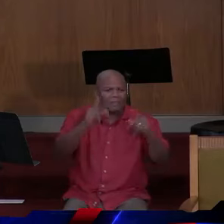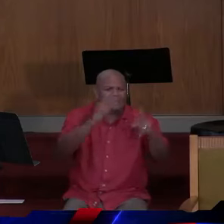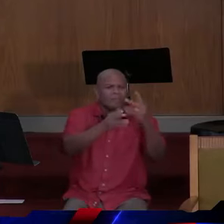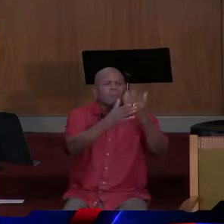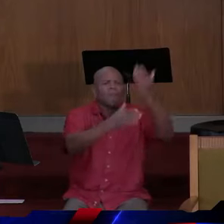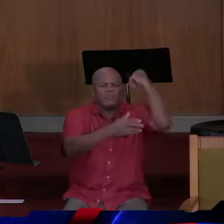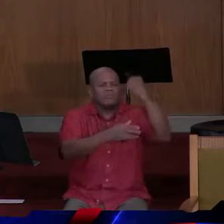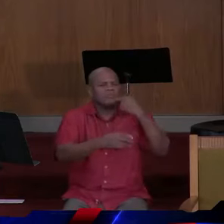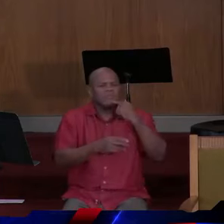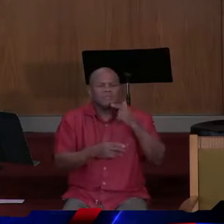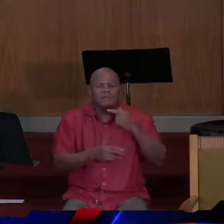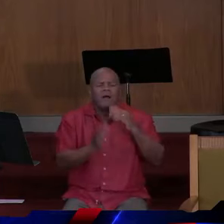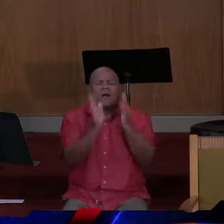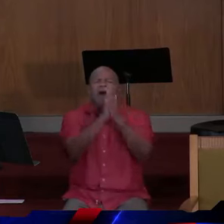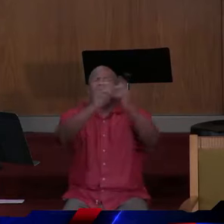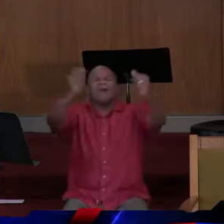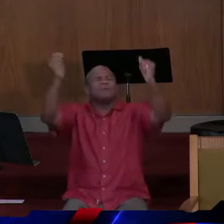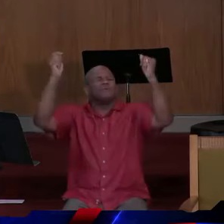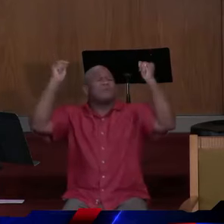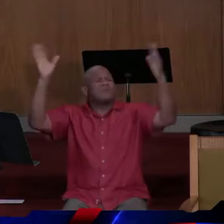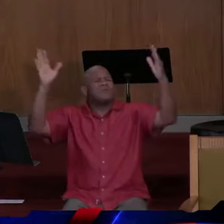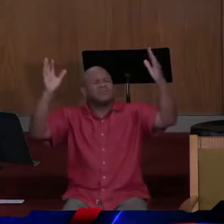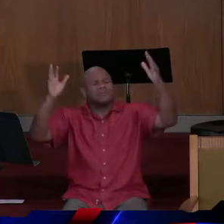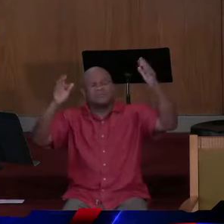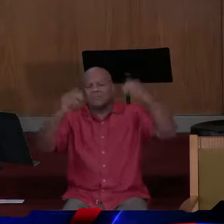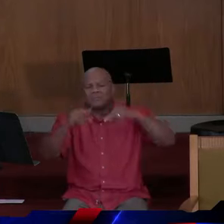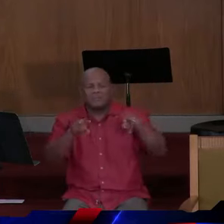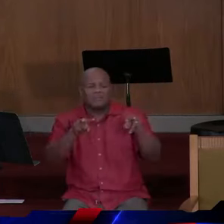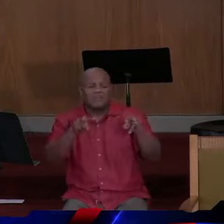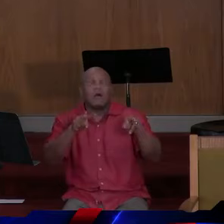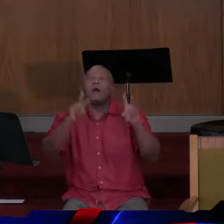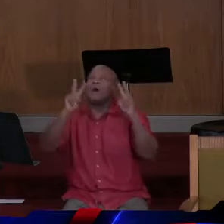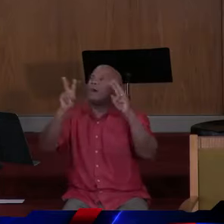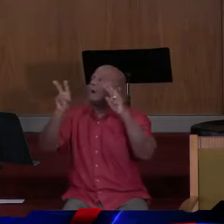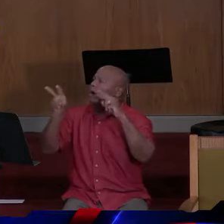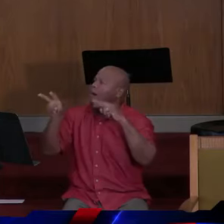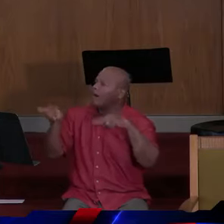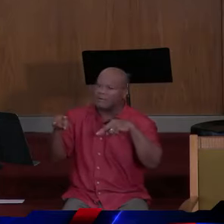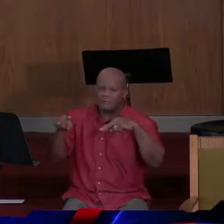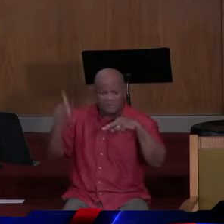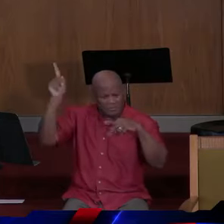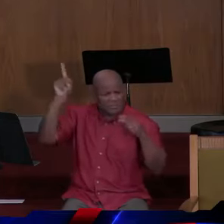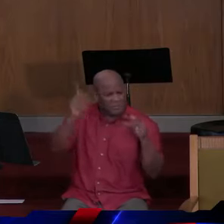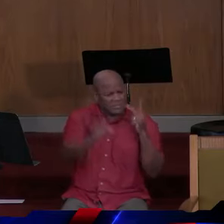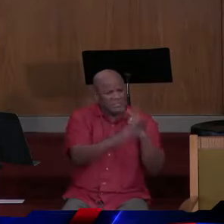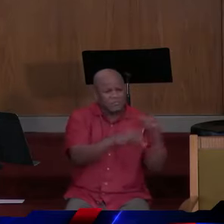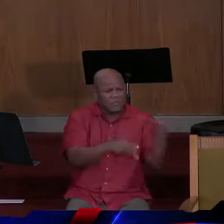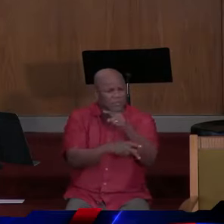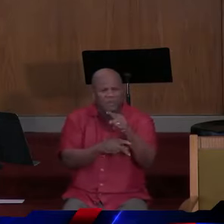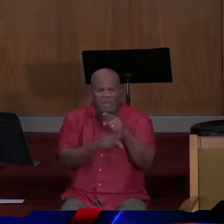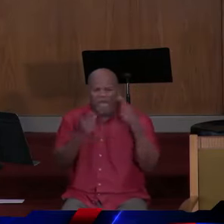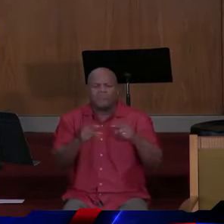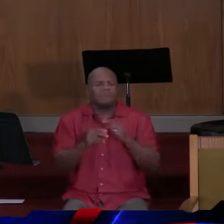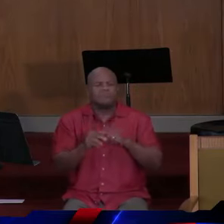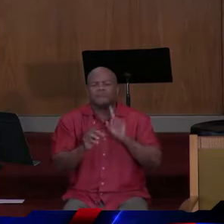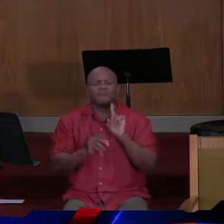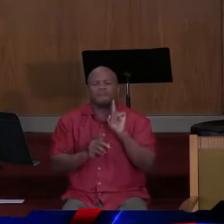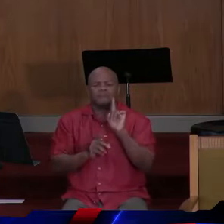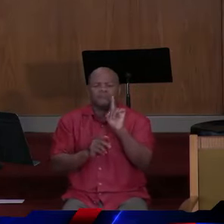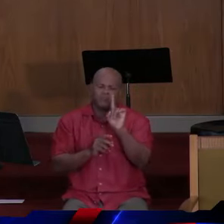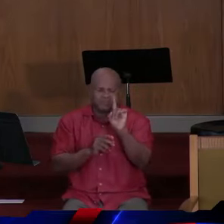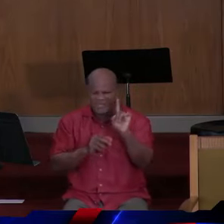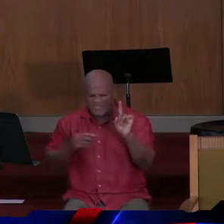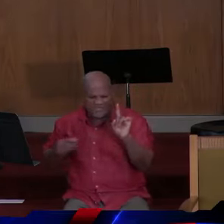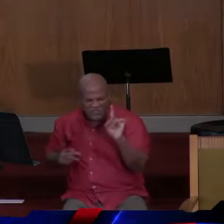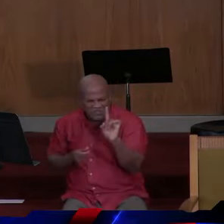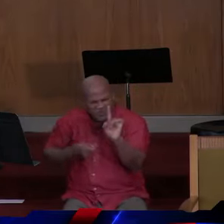say hallelujah roll their eyes at you. He'll keep you when they put knives in your back and pull the rug off from under your